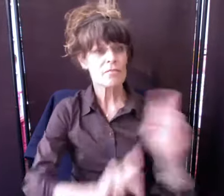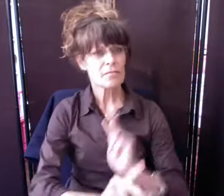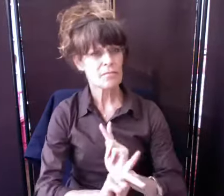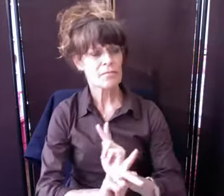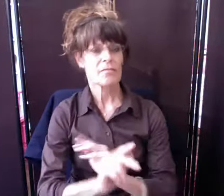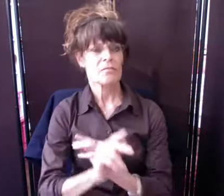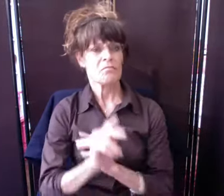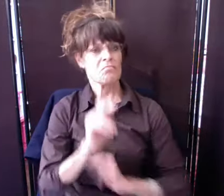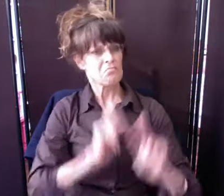year.